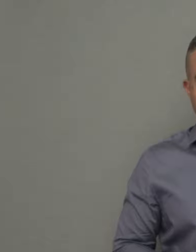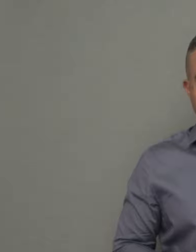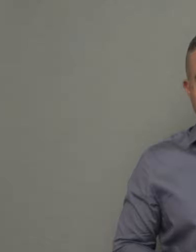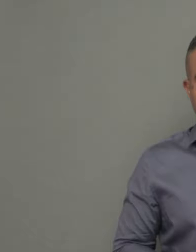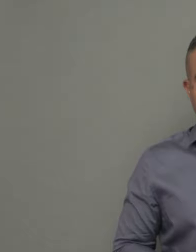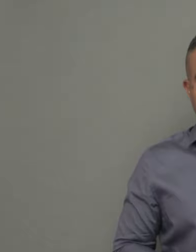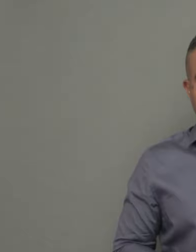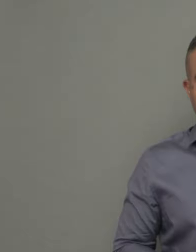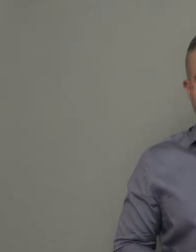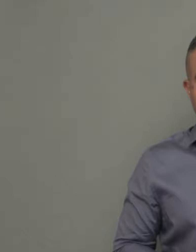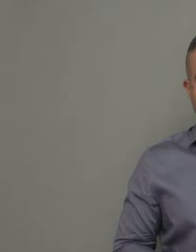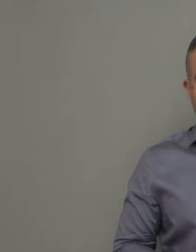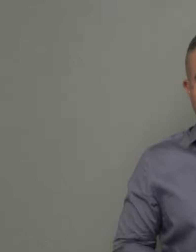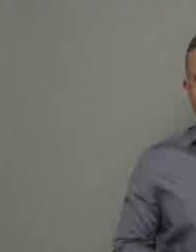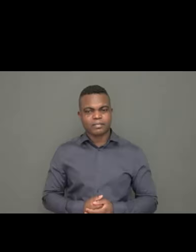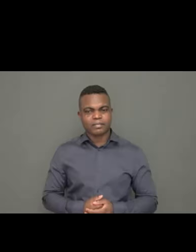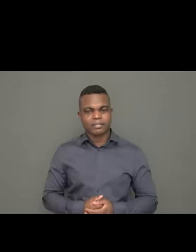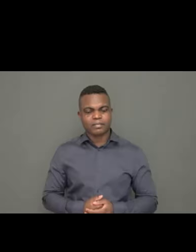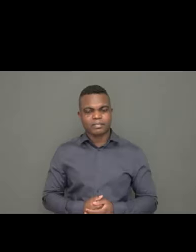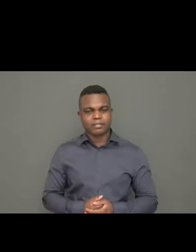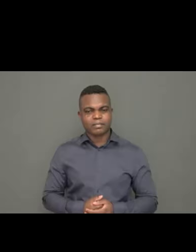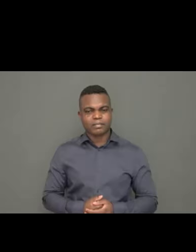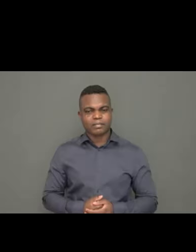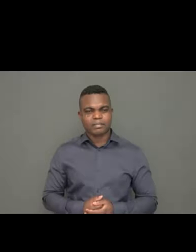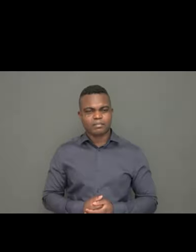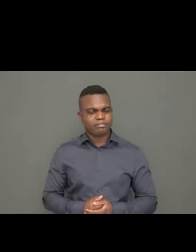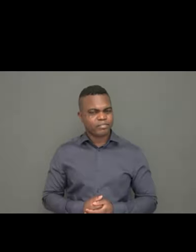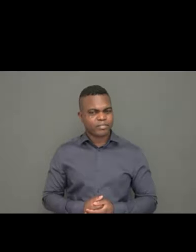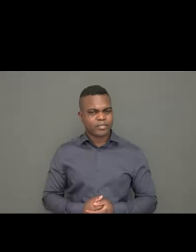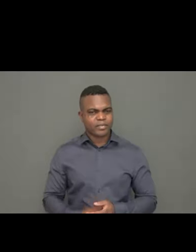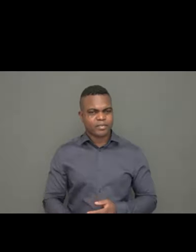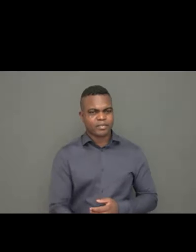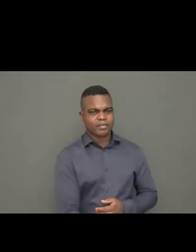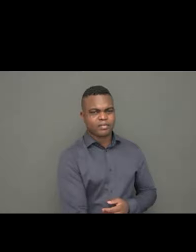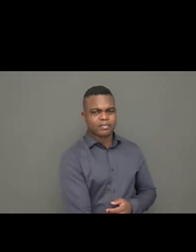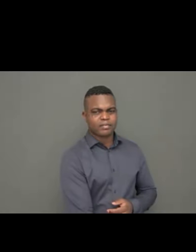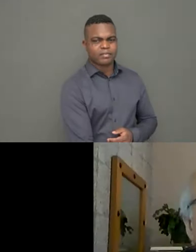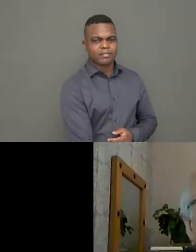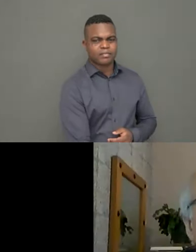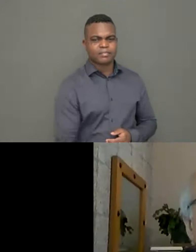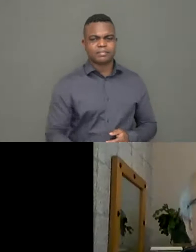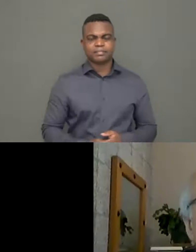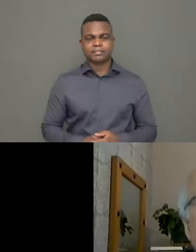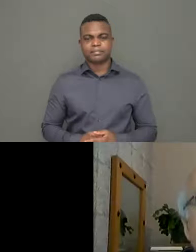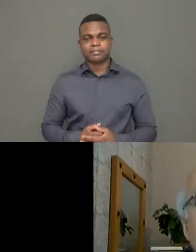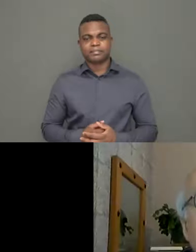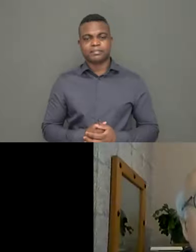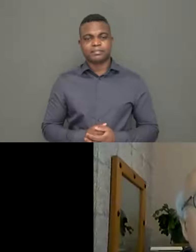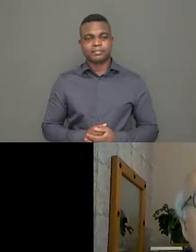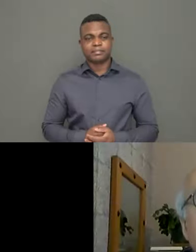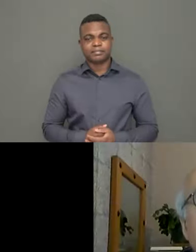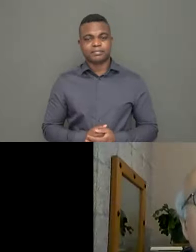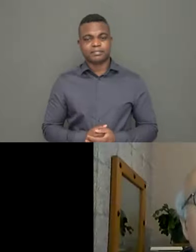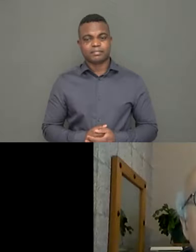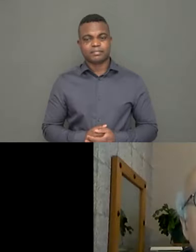Yes, I was just giving a small background that I joined Justice and Peace in 2019